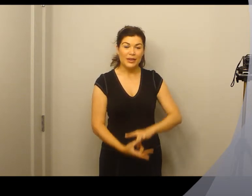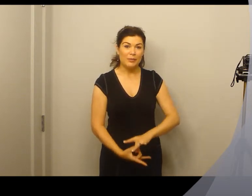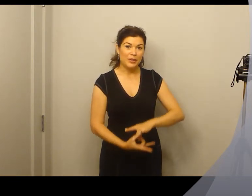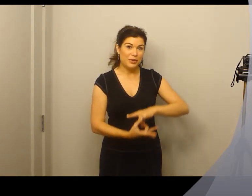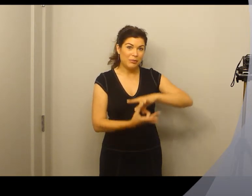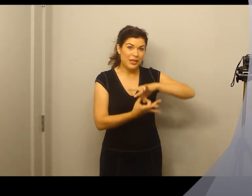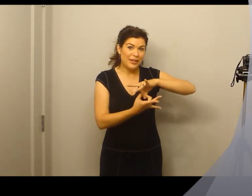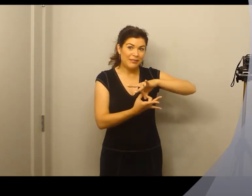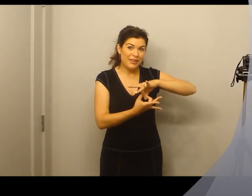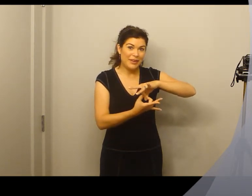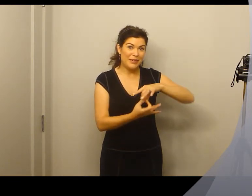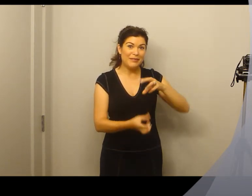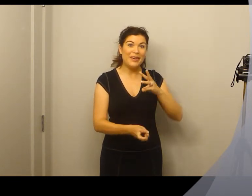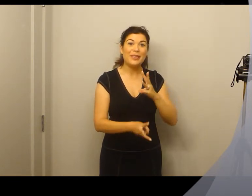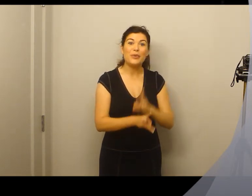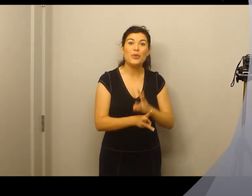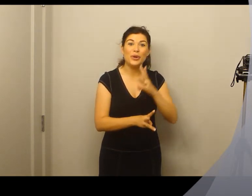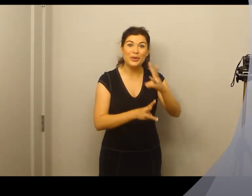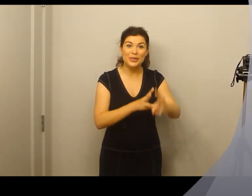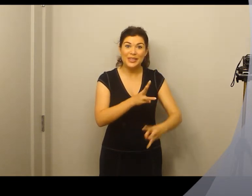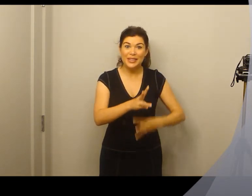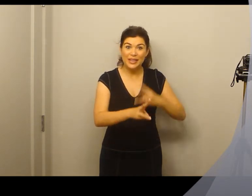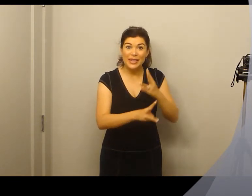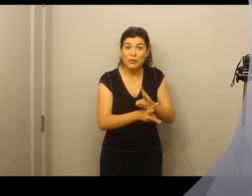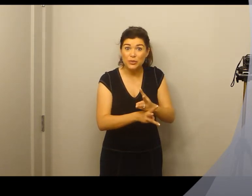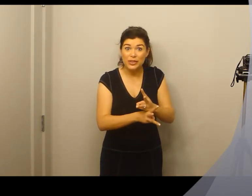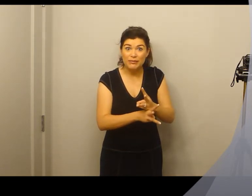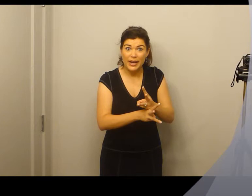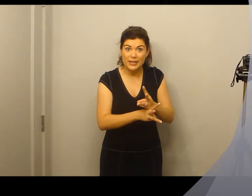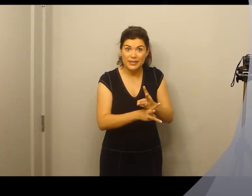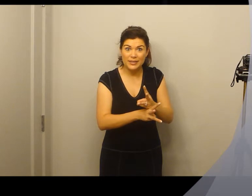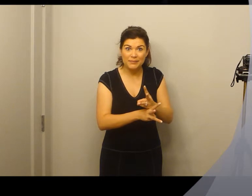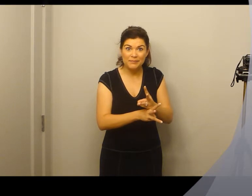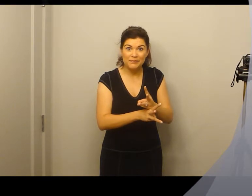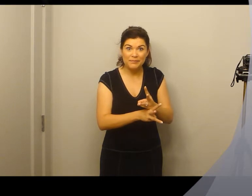am I doing it big enough? Of the world. And that one's really fast.